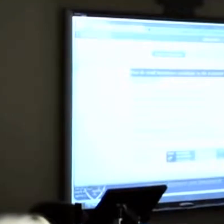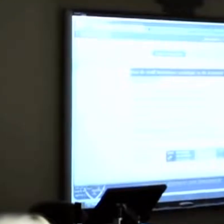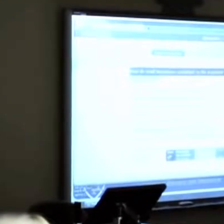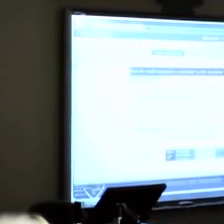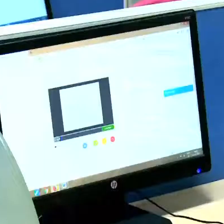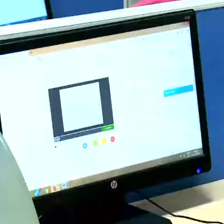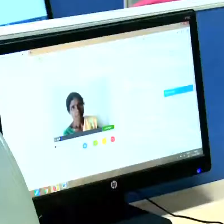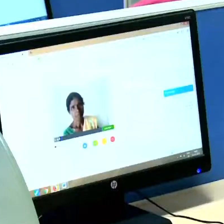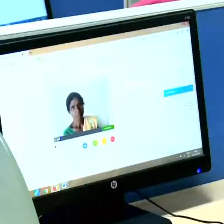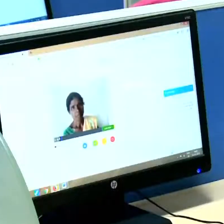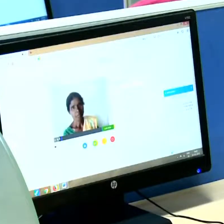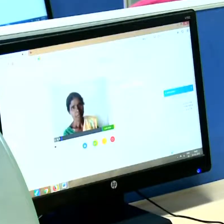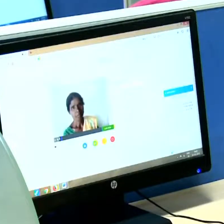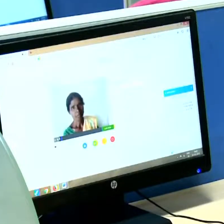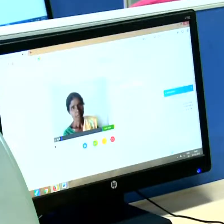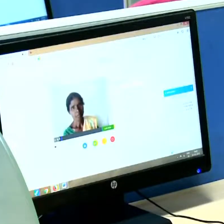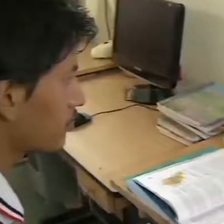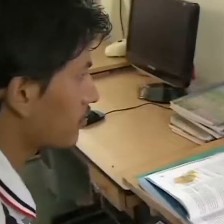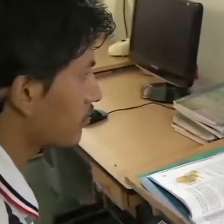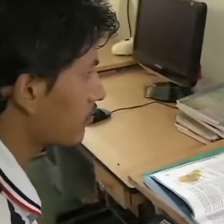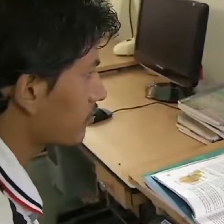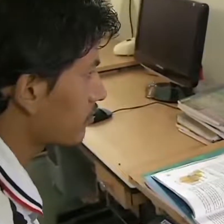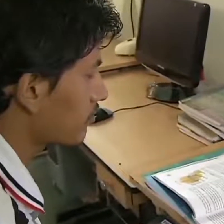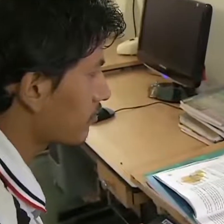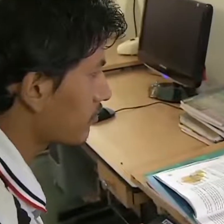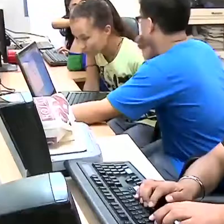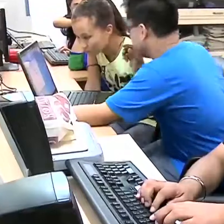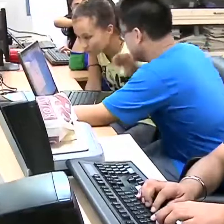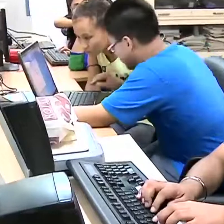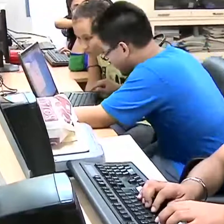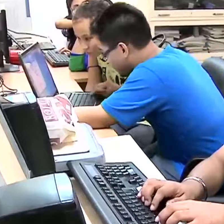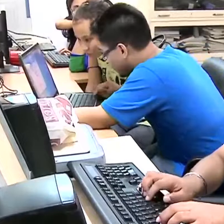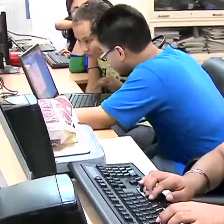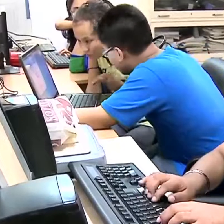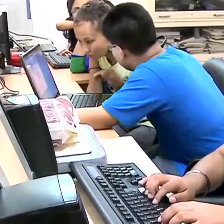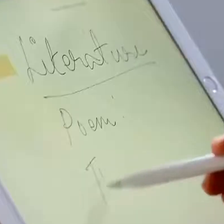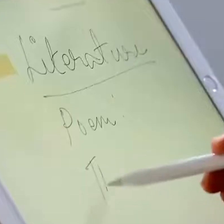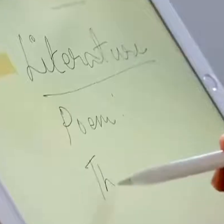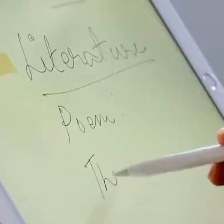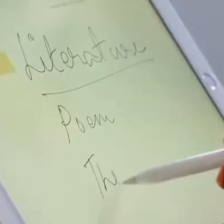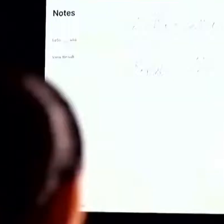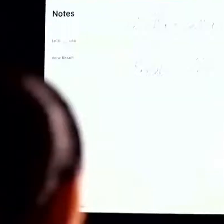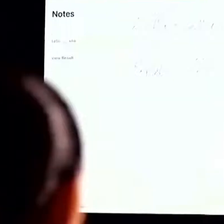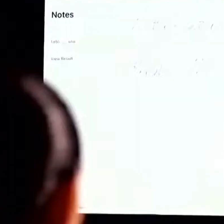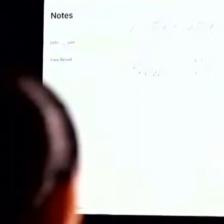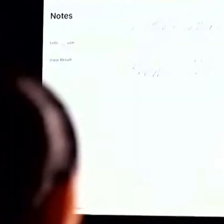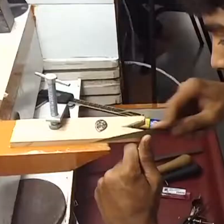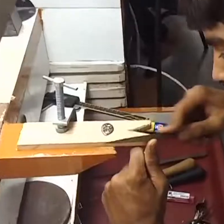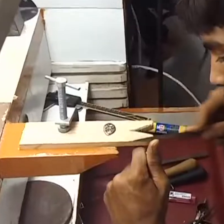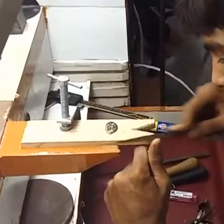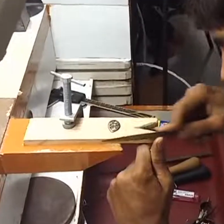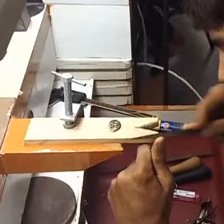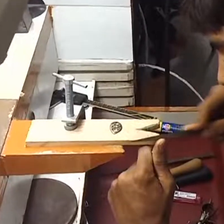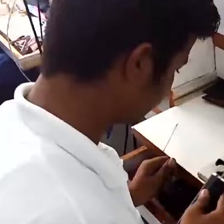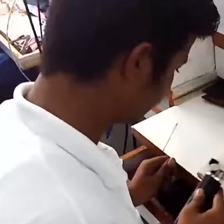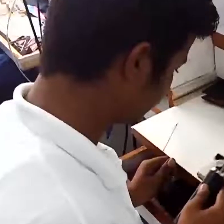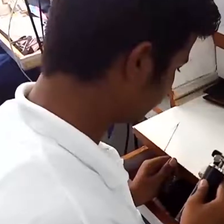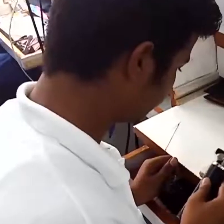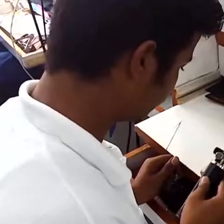portal is to make inclusive education accessible to all the Divyang learners through school curriculum, including entrepreneurship and